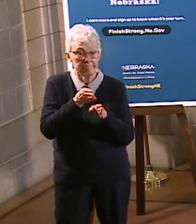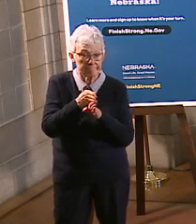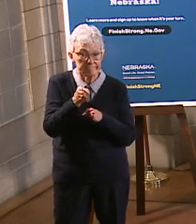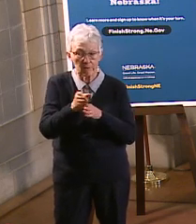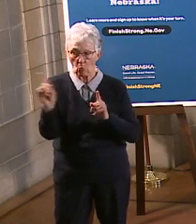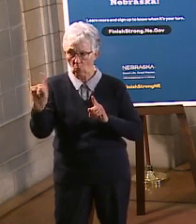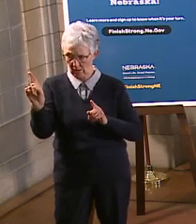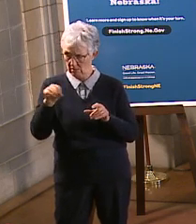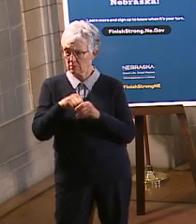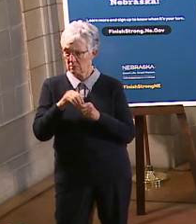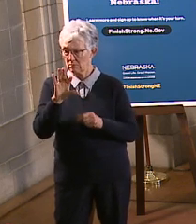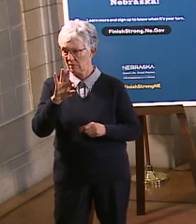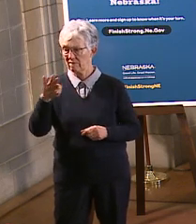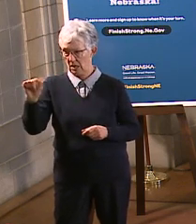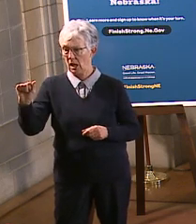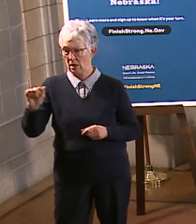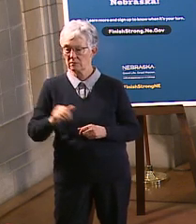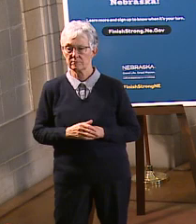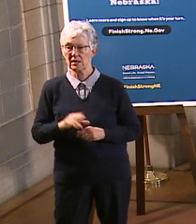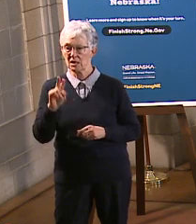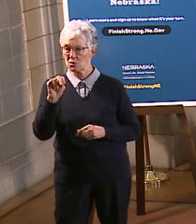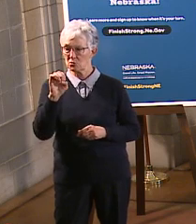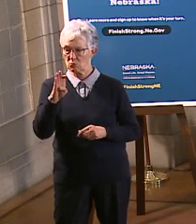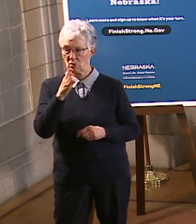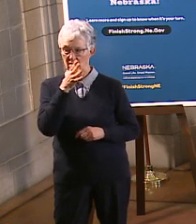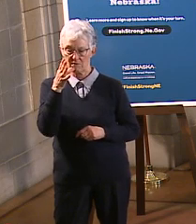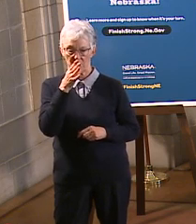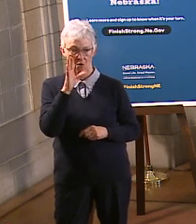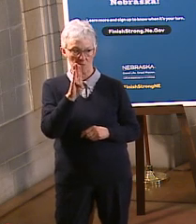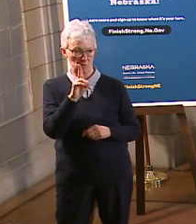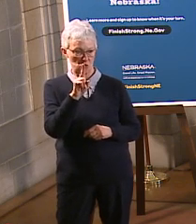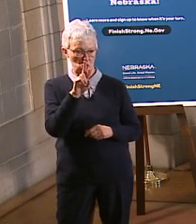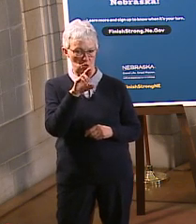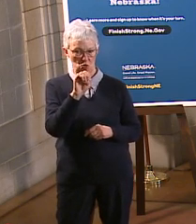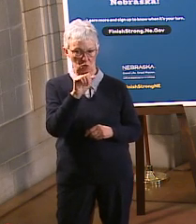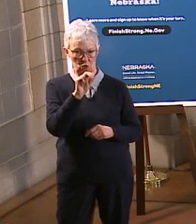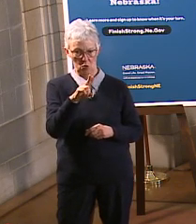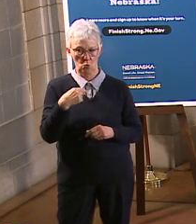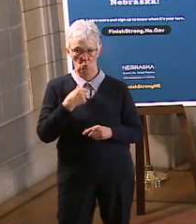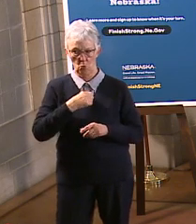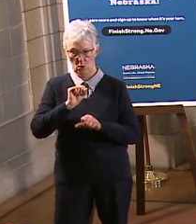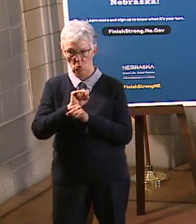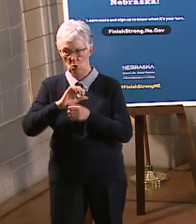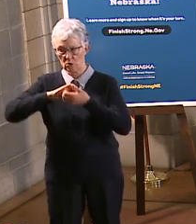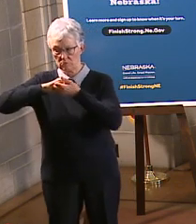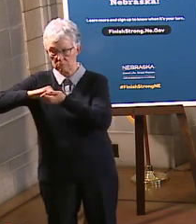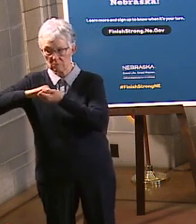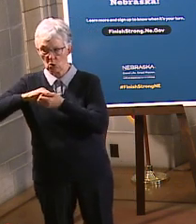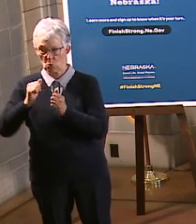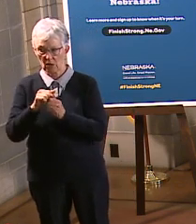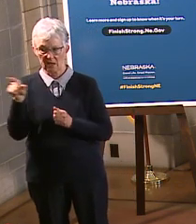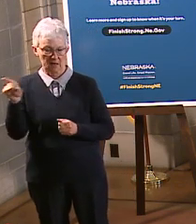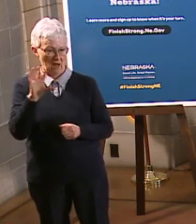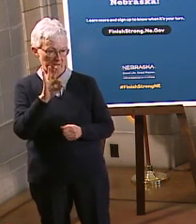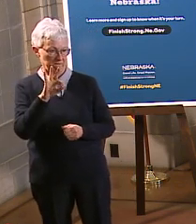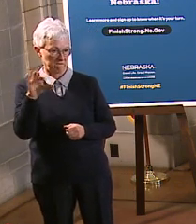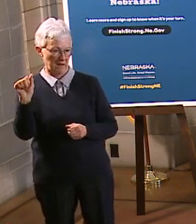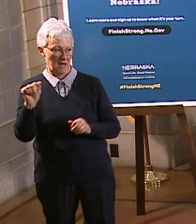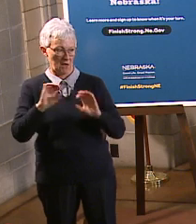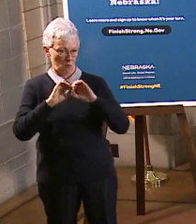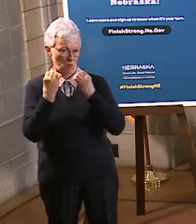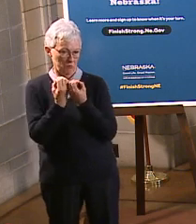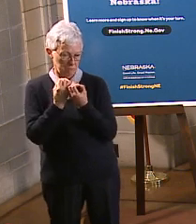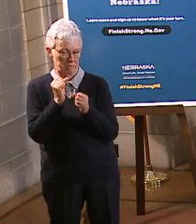skills. Nebraska Farm Bureau continues to work with FFA. We partner with the Nebraska FFA Foundation to make sure we're